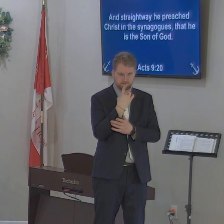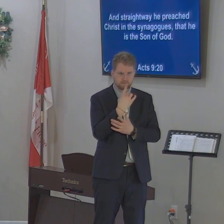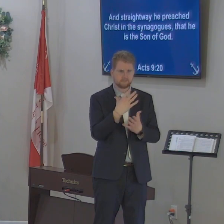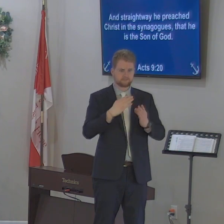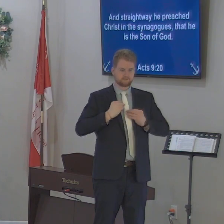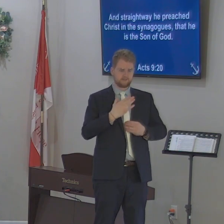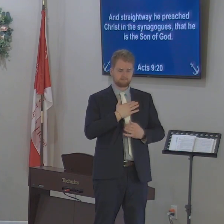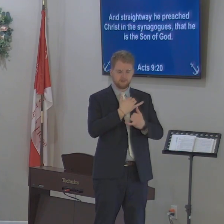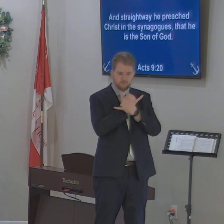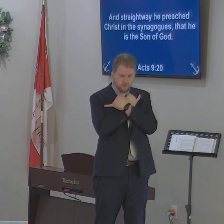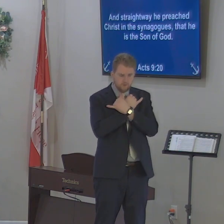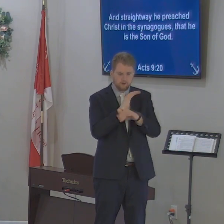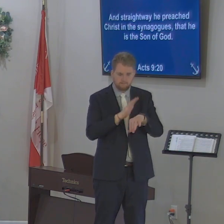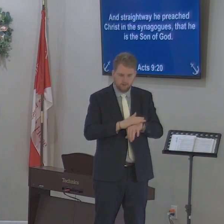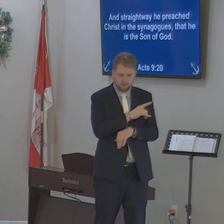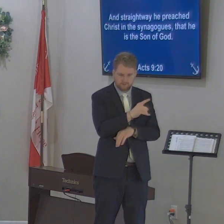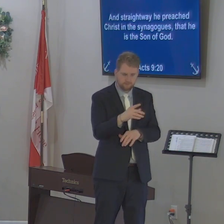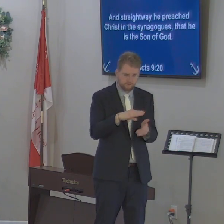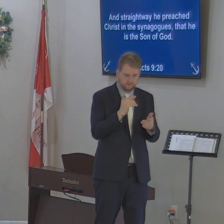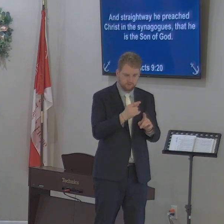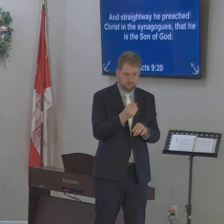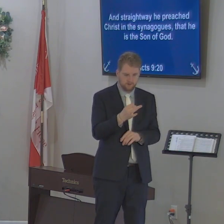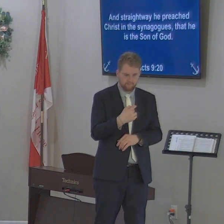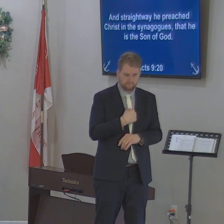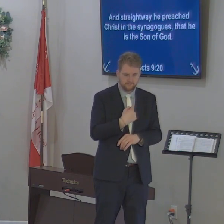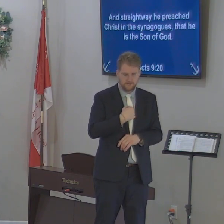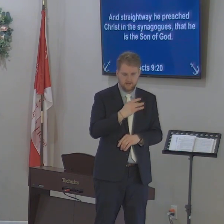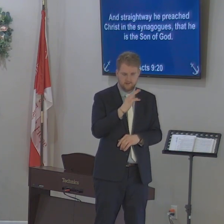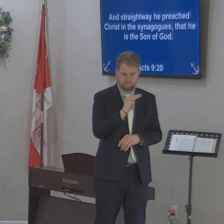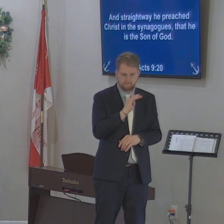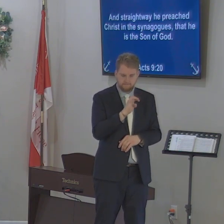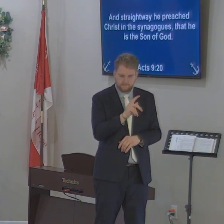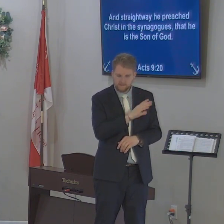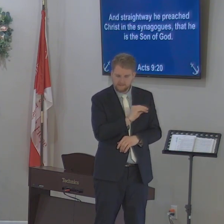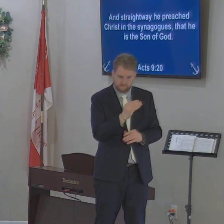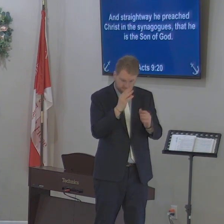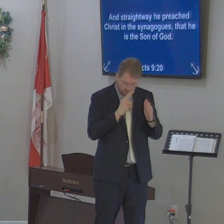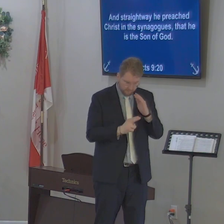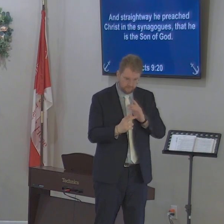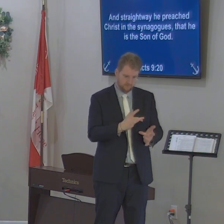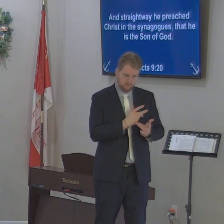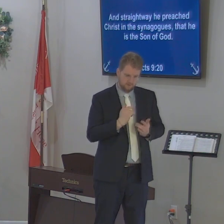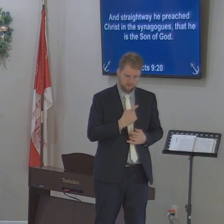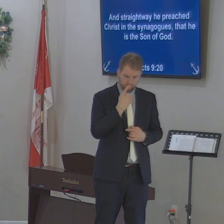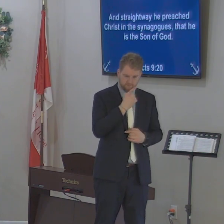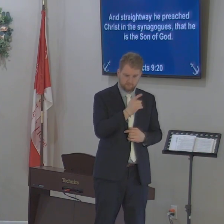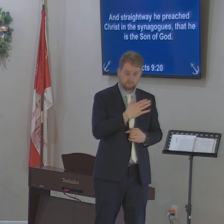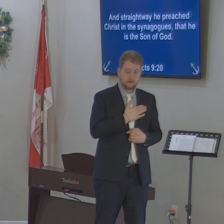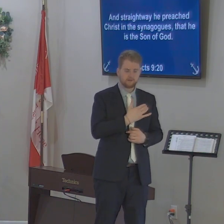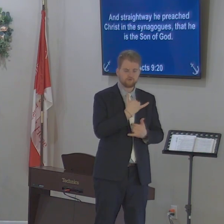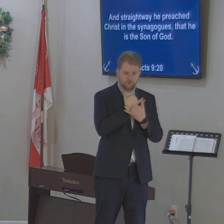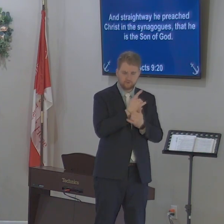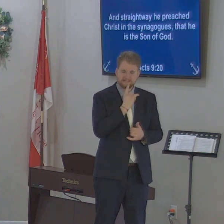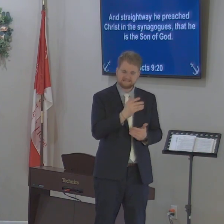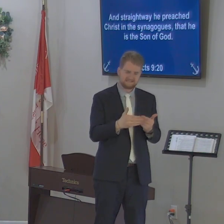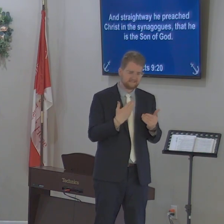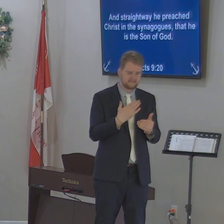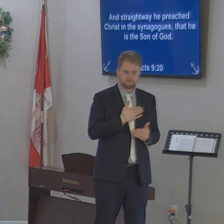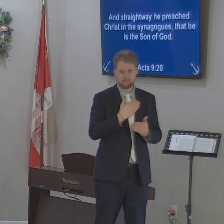upon you and learn of me, for I am meek and lowly in heart, and you shall find rest for your souls. For my yoke is easy and my burden is